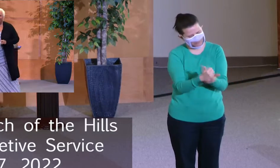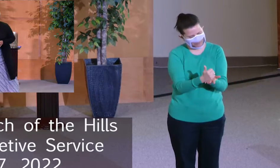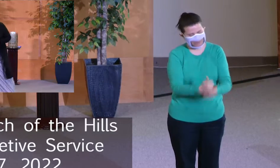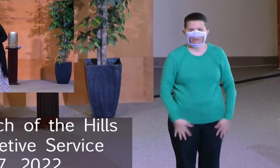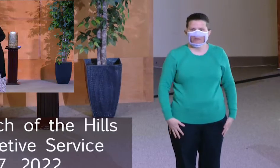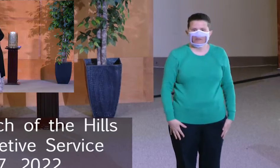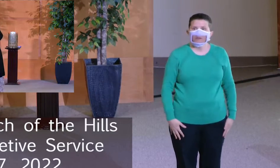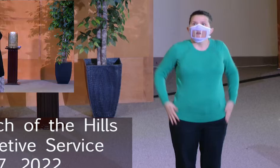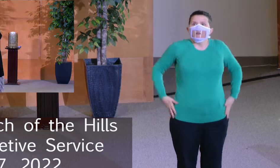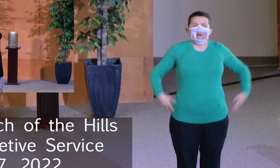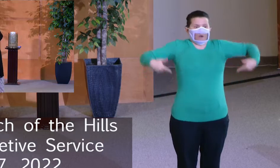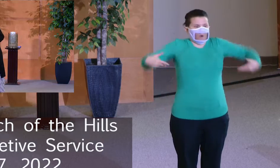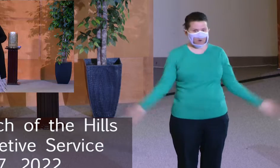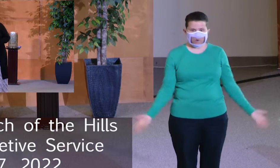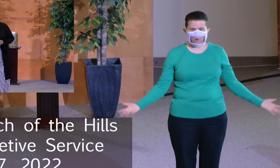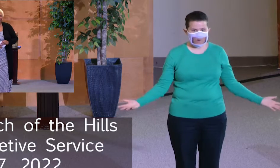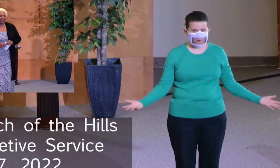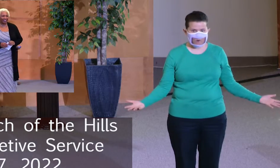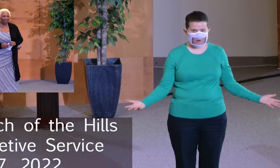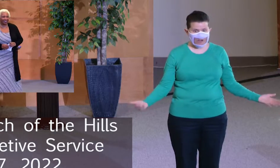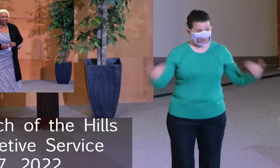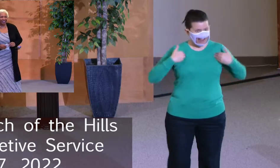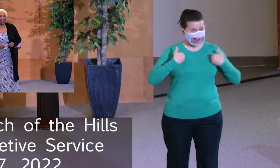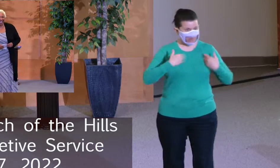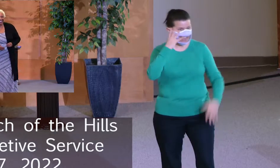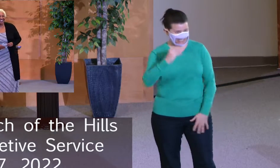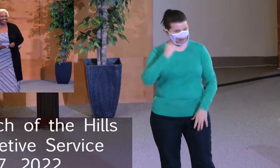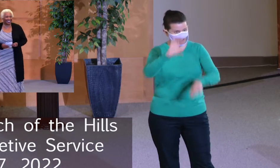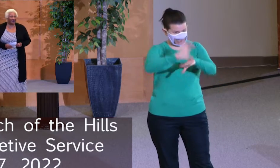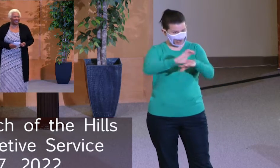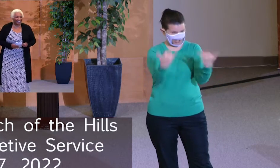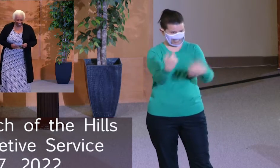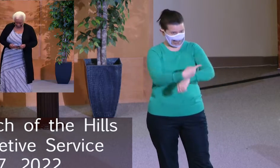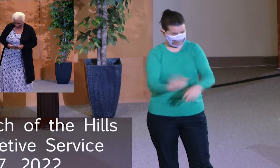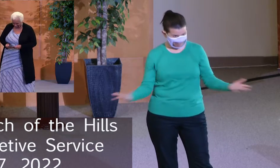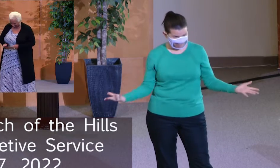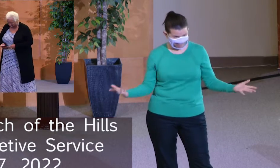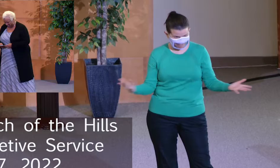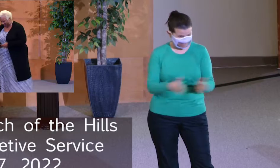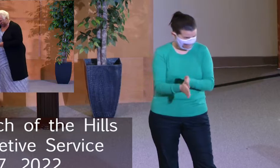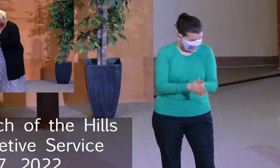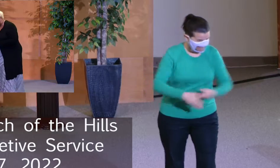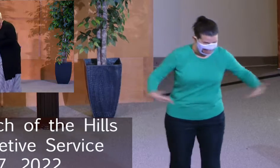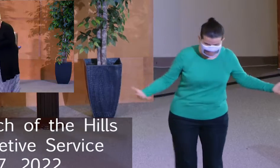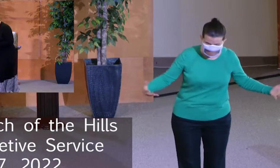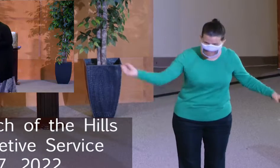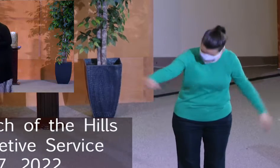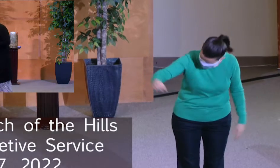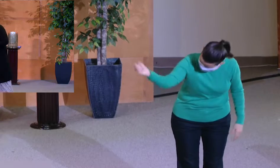Oh, what do you think? Did we have church up in here today? Yes, we did. Yes, we